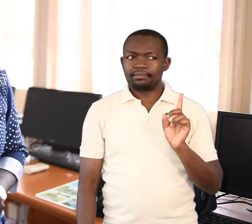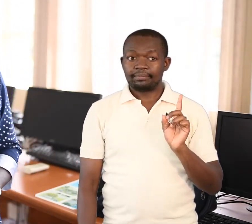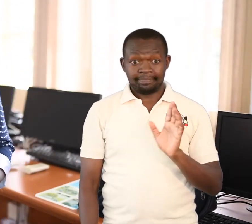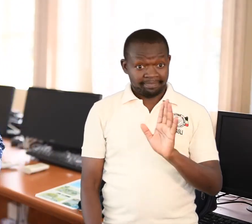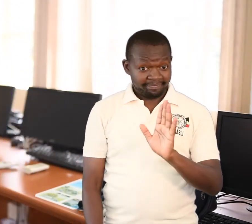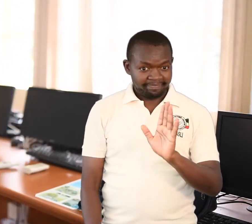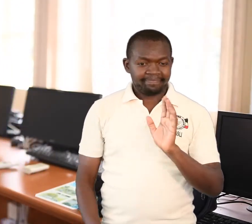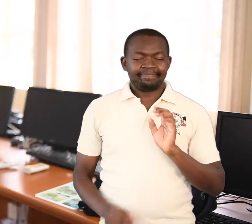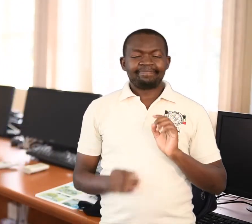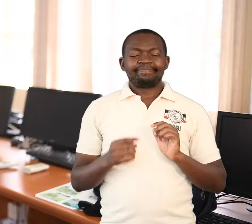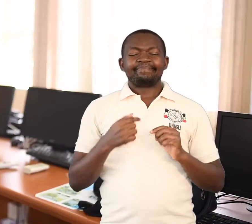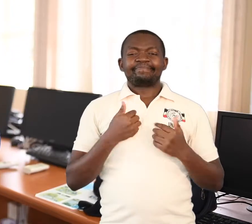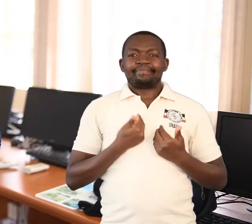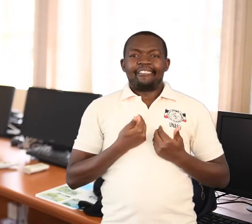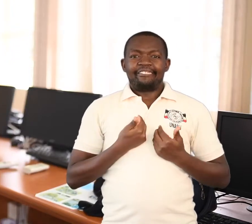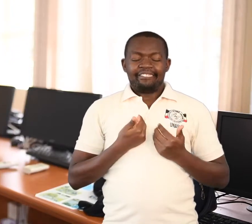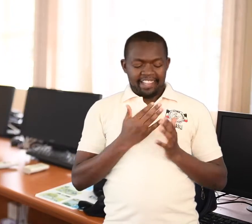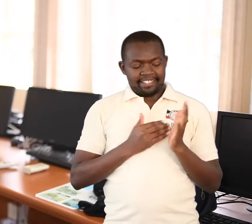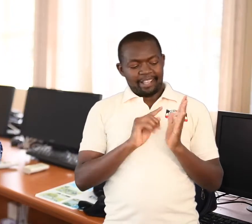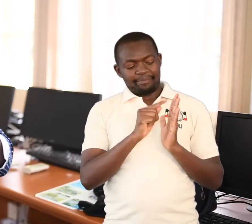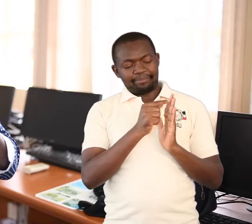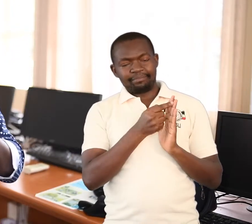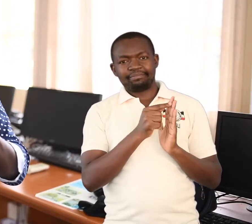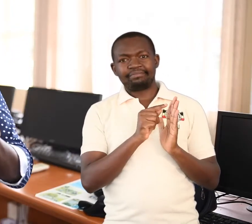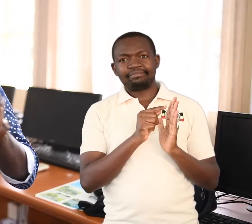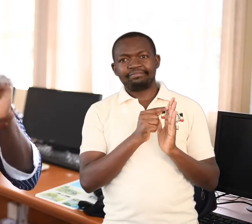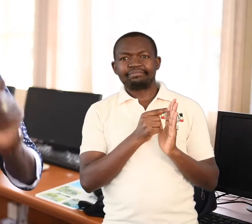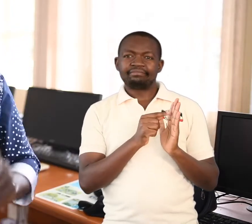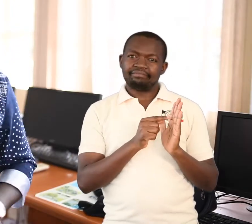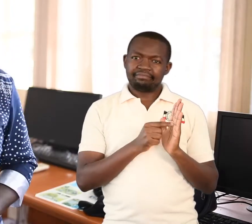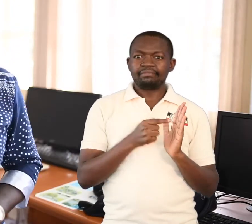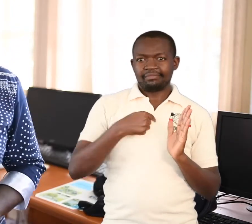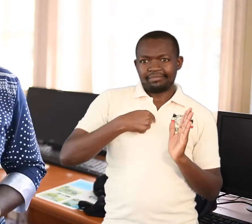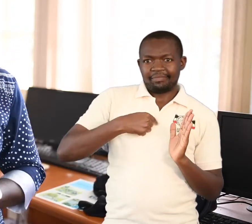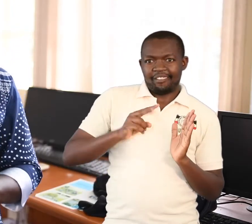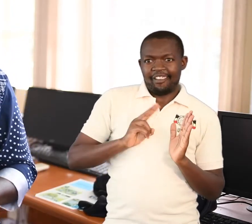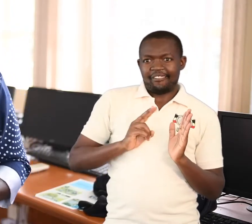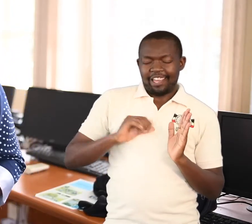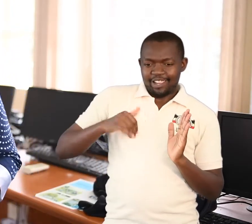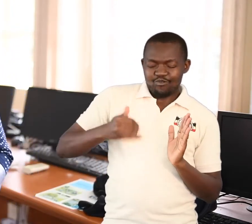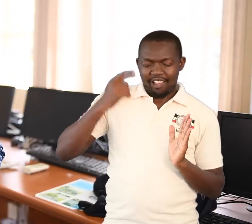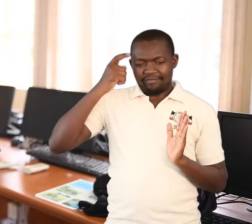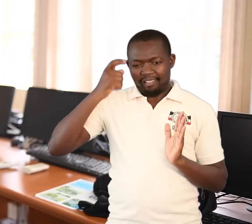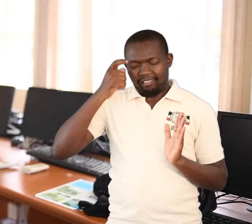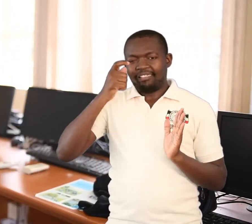Okay, here I am with some of the points I too tried to write down.